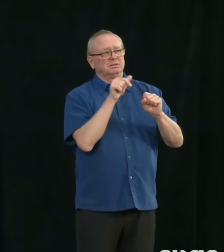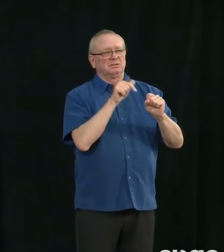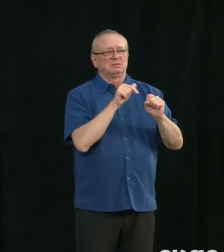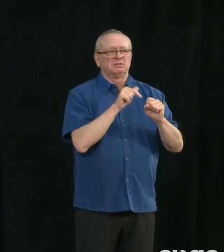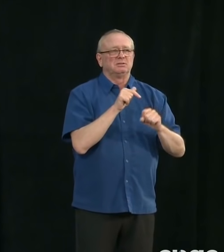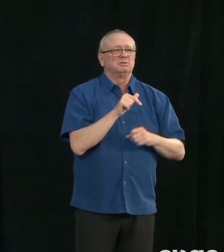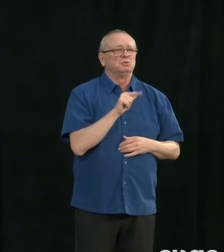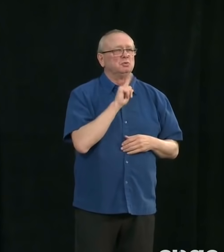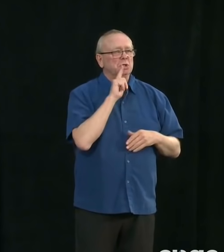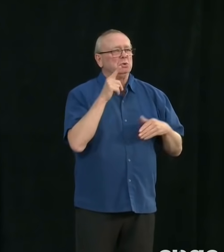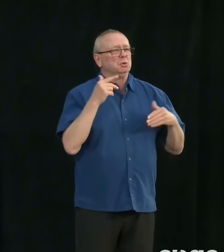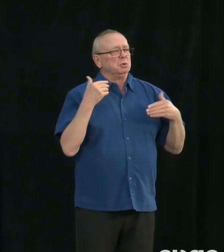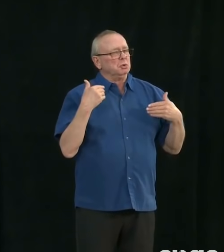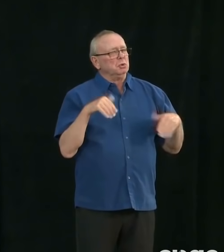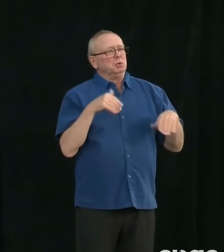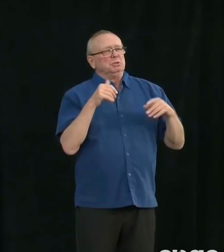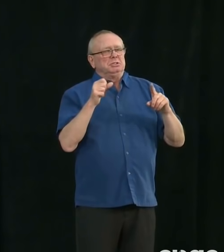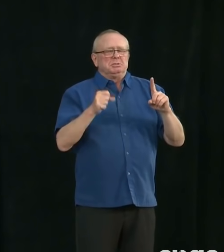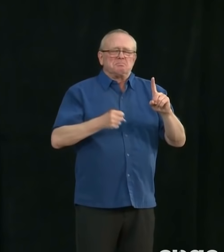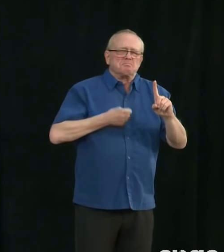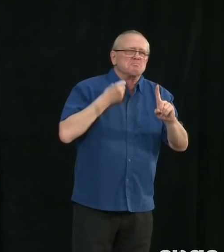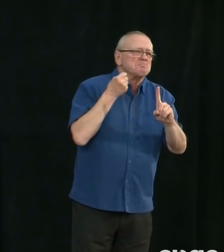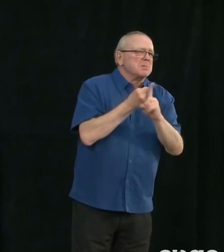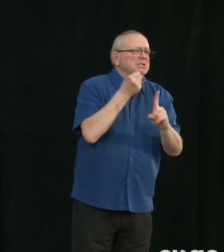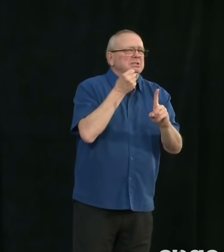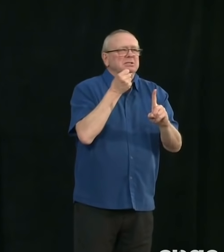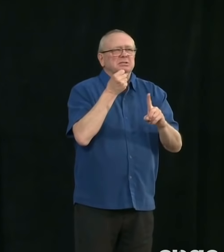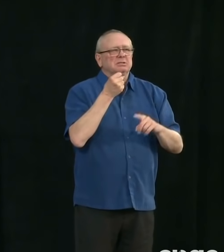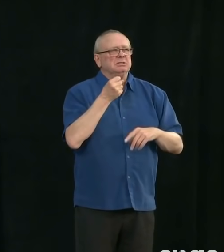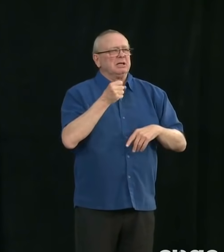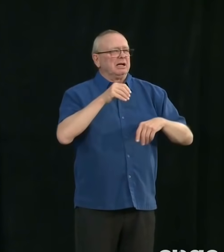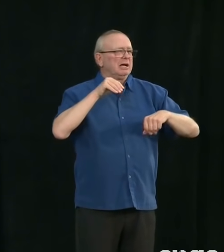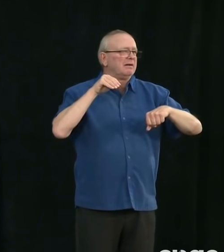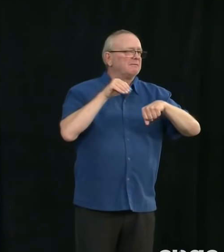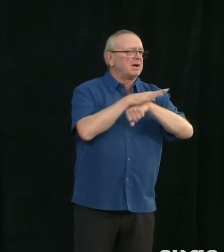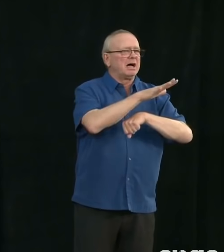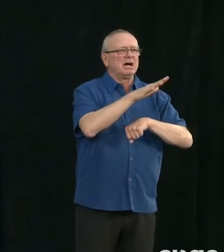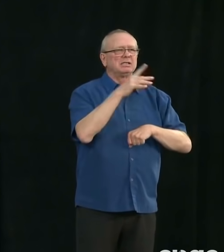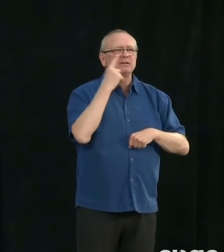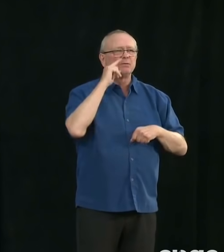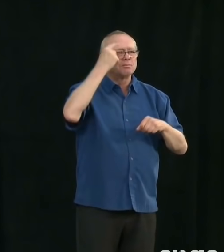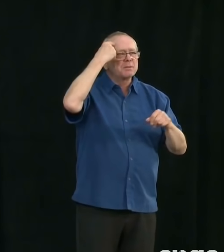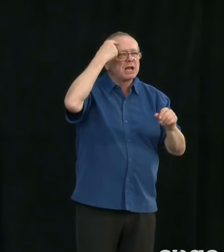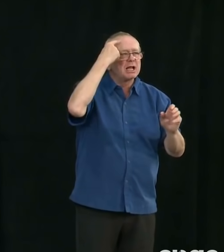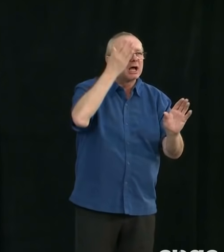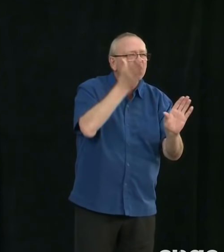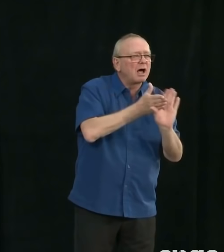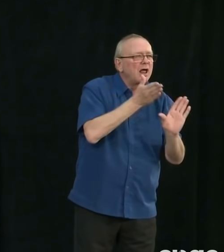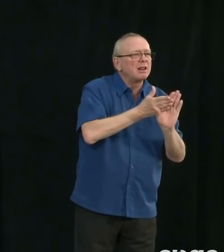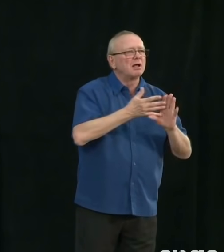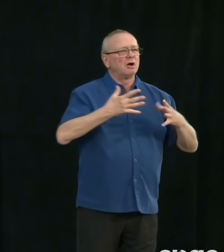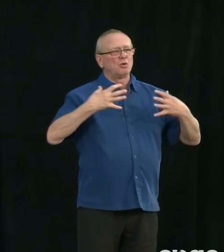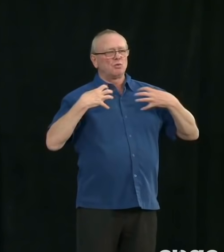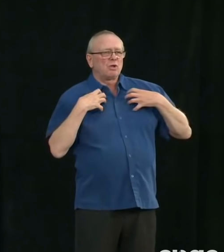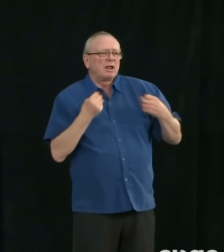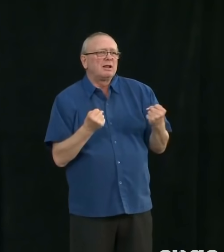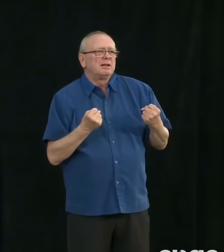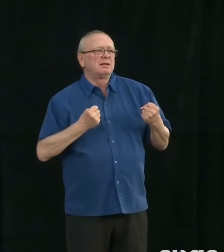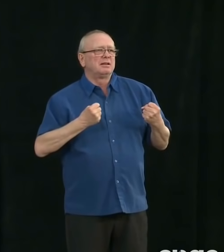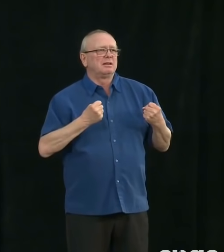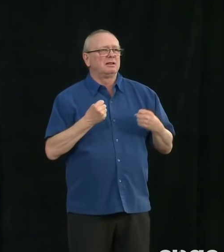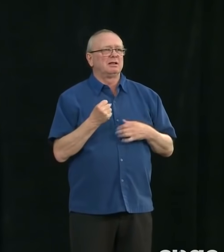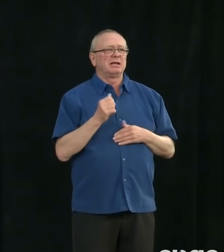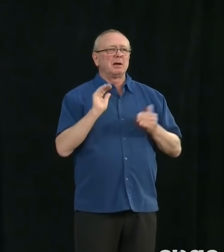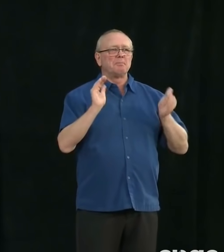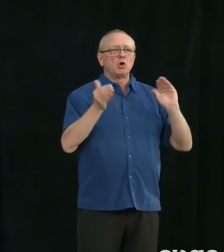and potentially longer-lasting negative psychosocial impact than the medical impact on Albertans, and while additional supports